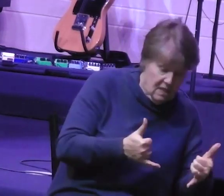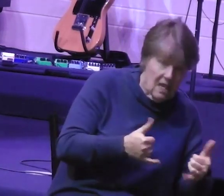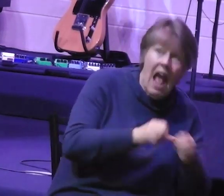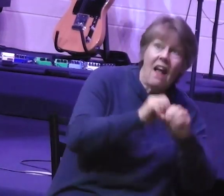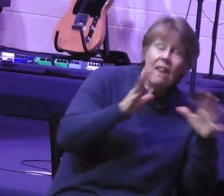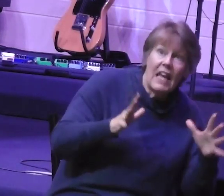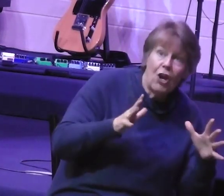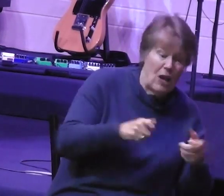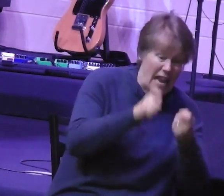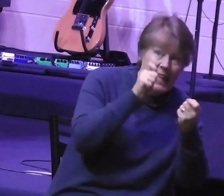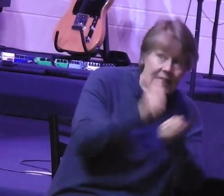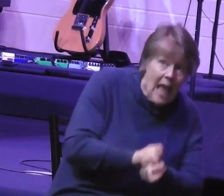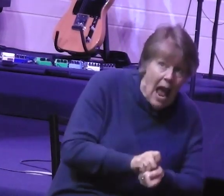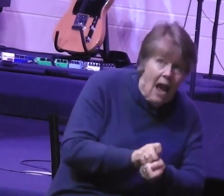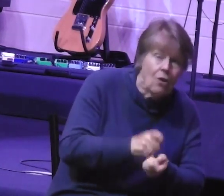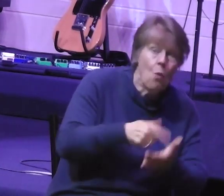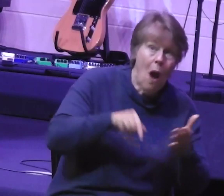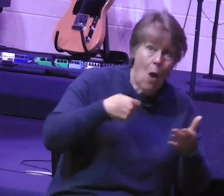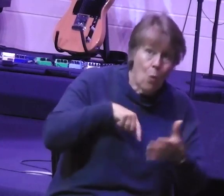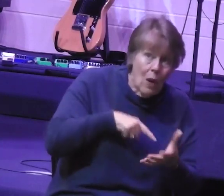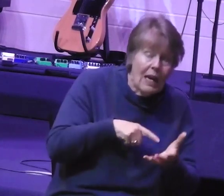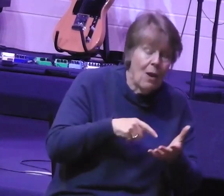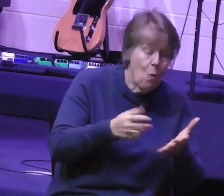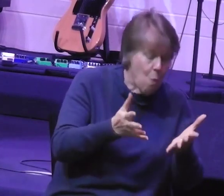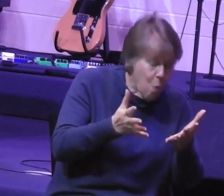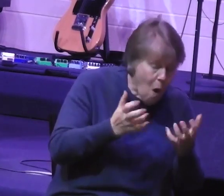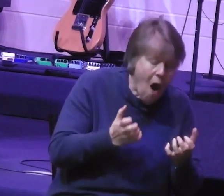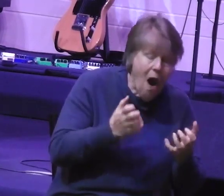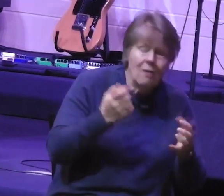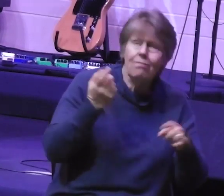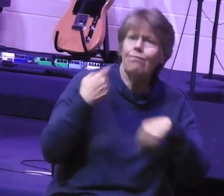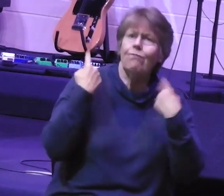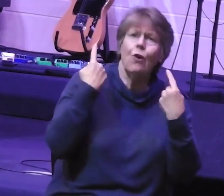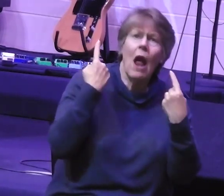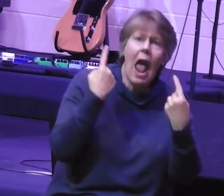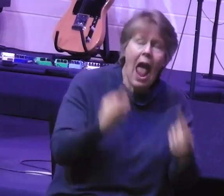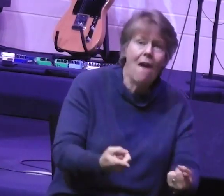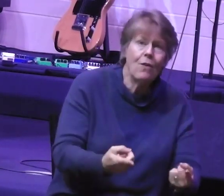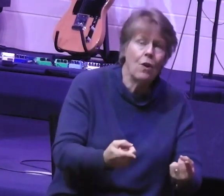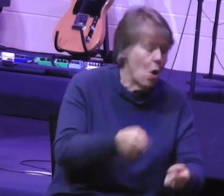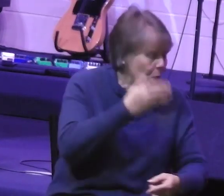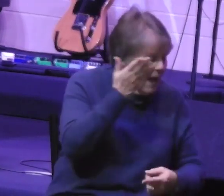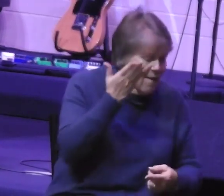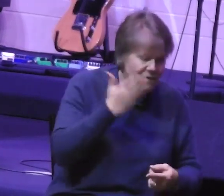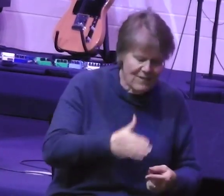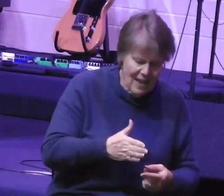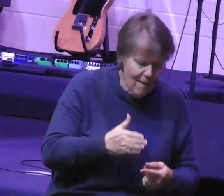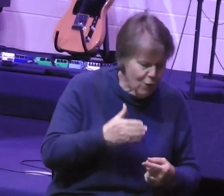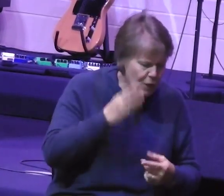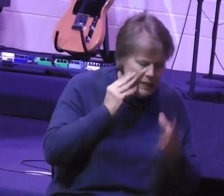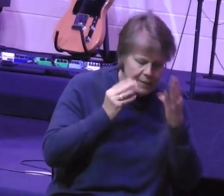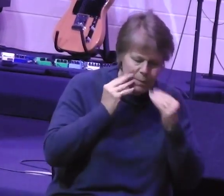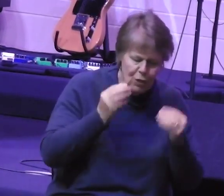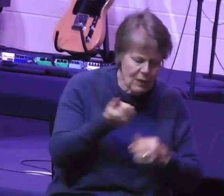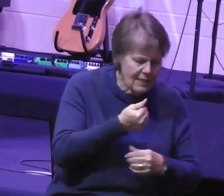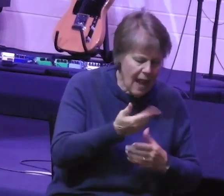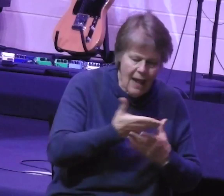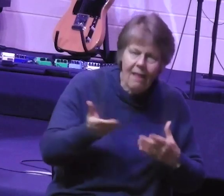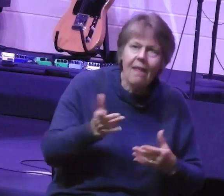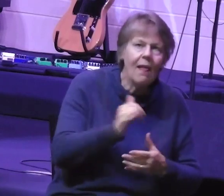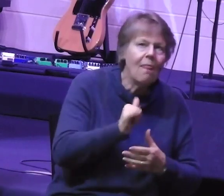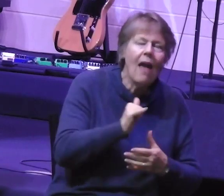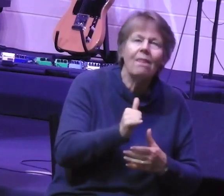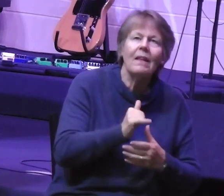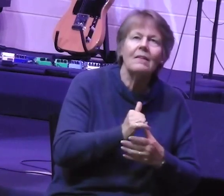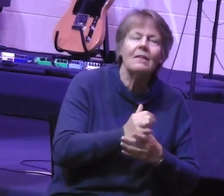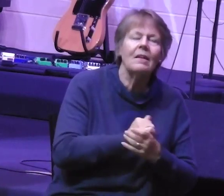is exactly what we've been wanting all along, and we have never encountered something so beautiful as